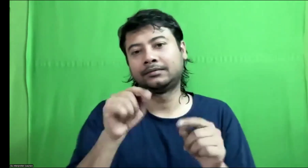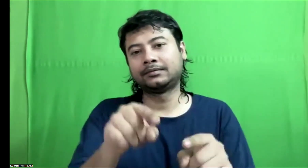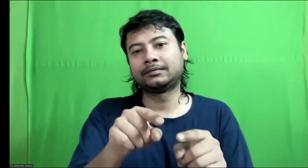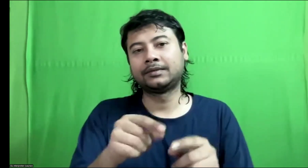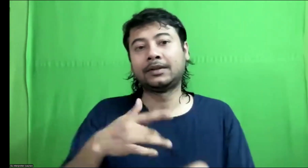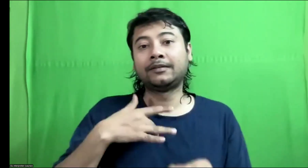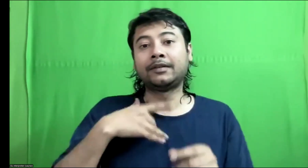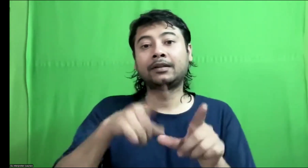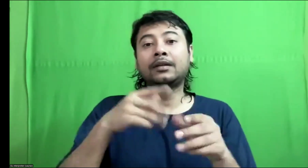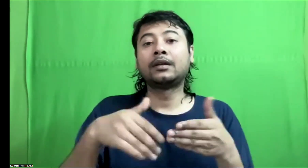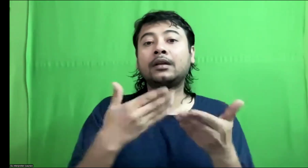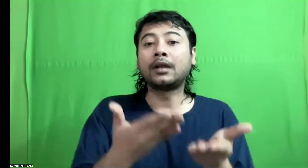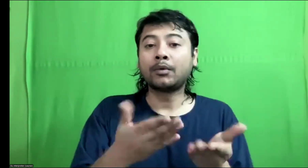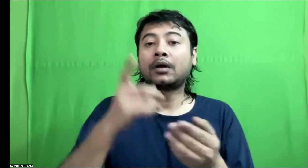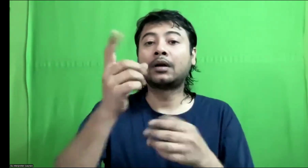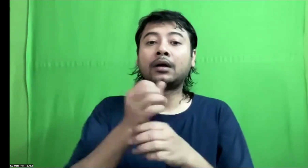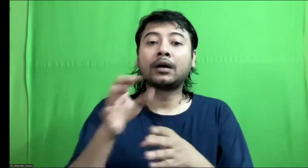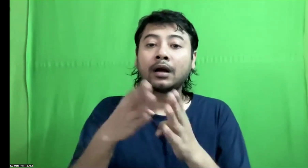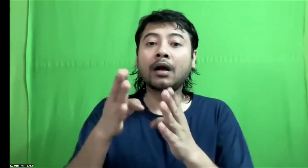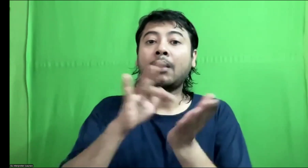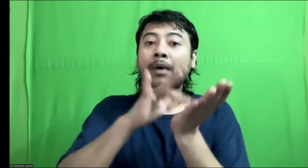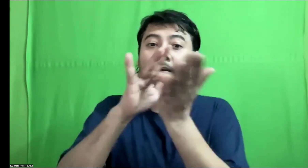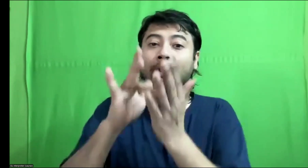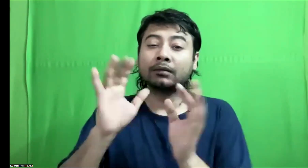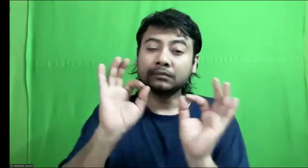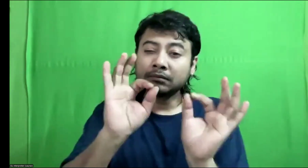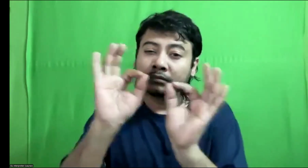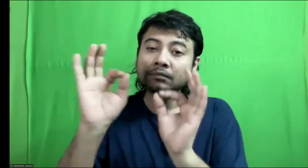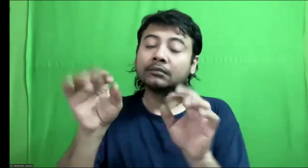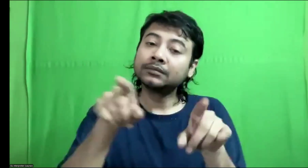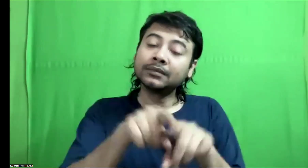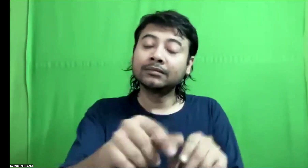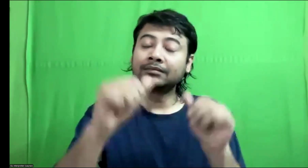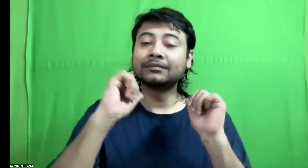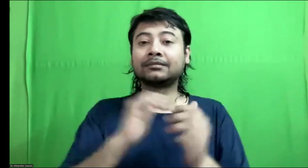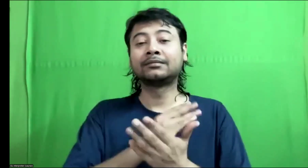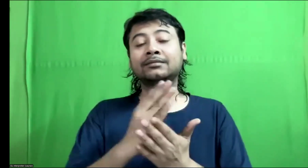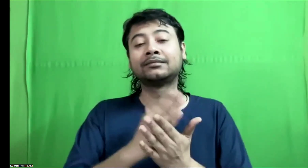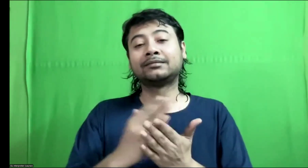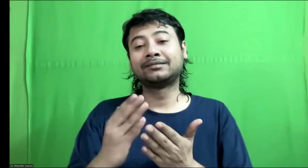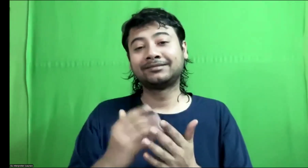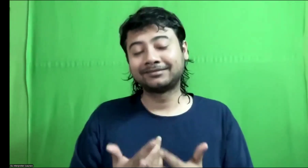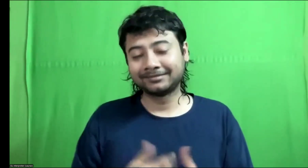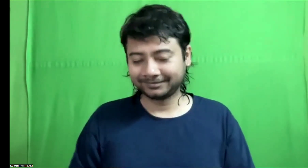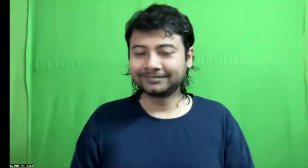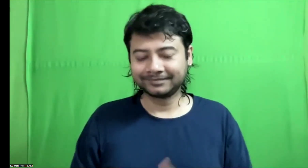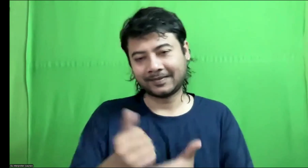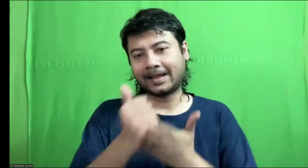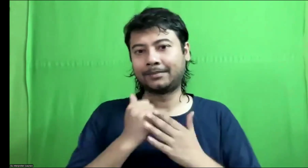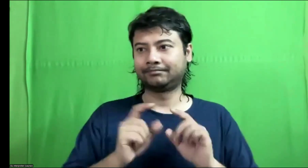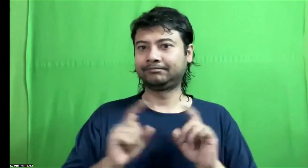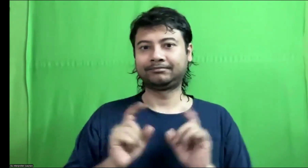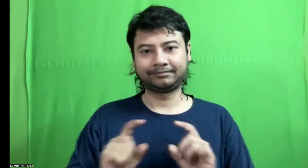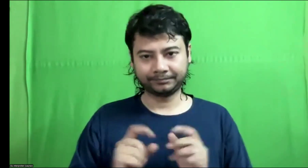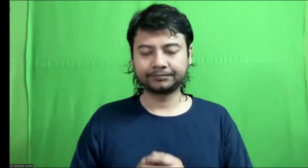free from all the kinds of sins. And sin, which is as great as, it is said that in scriptures, it is